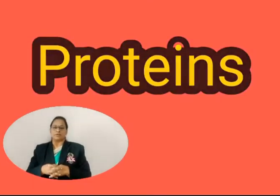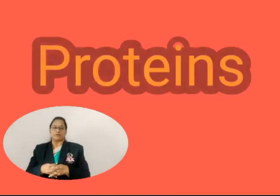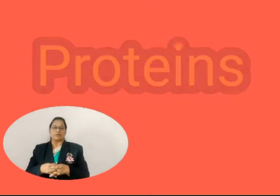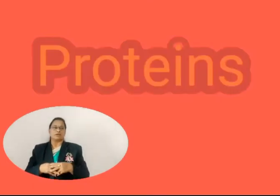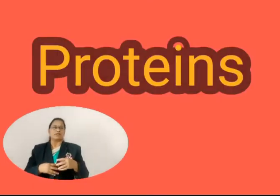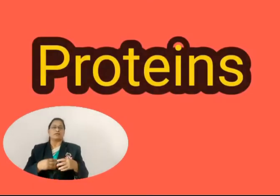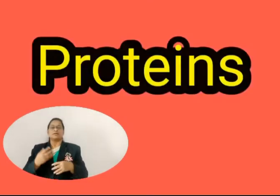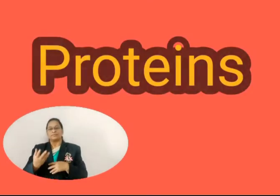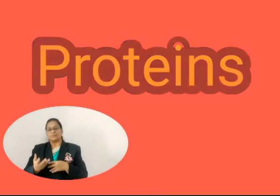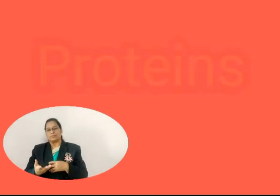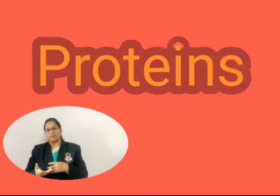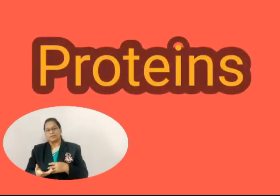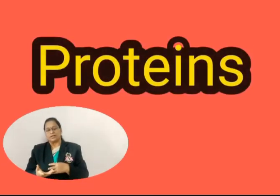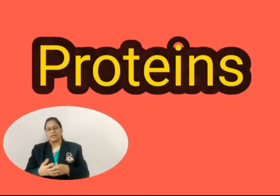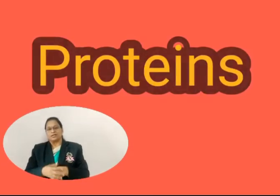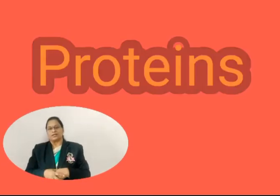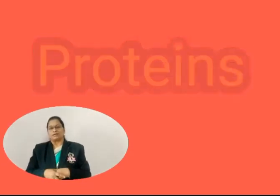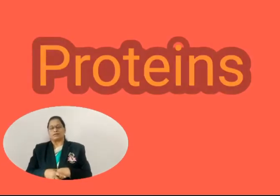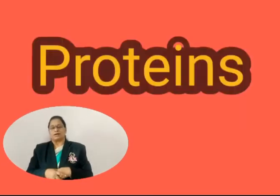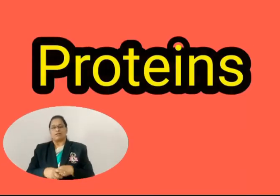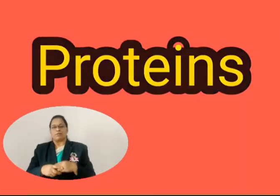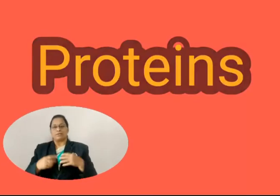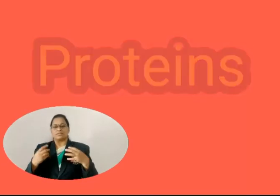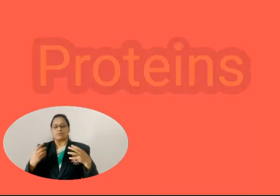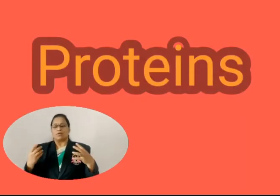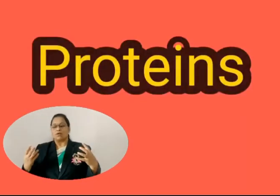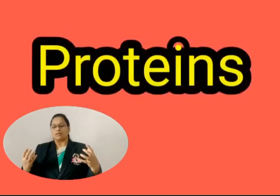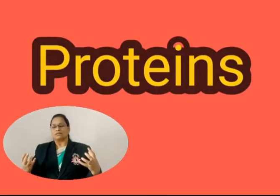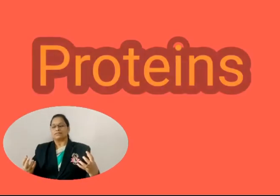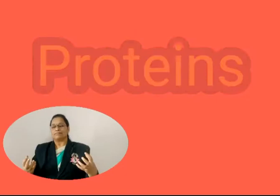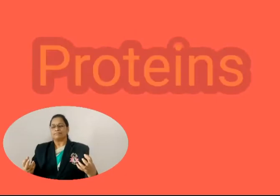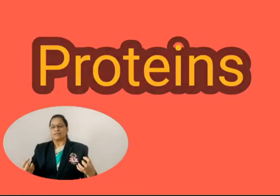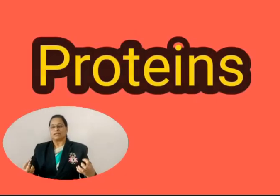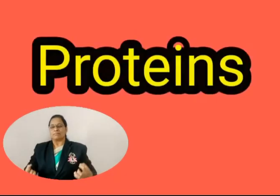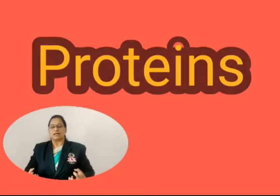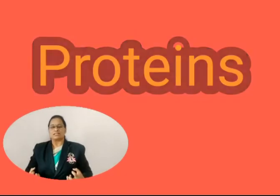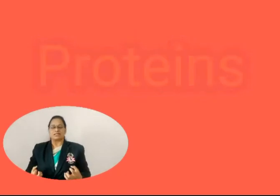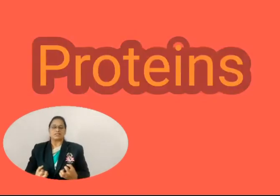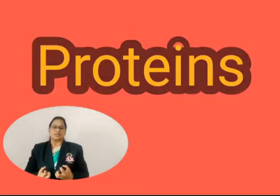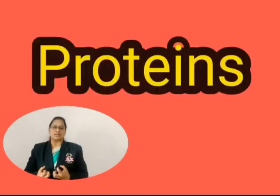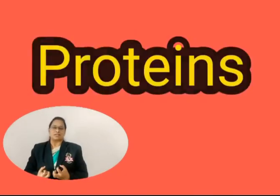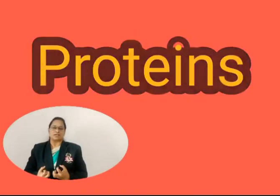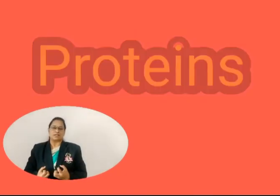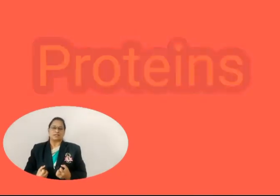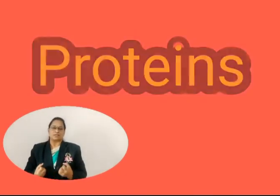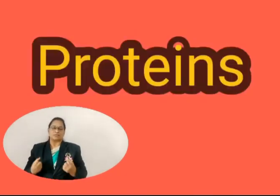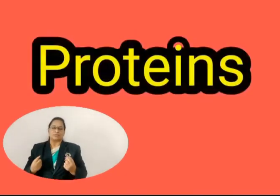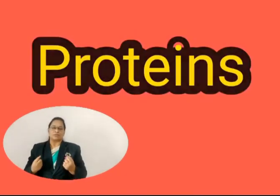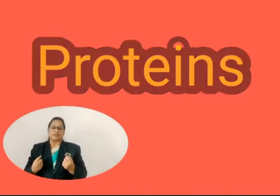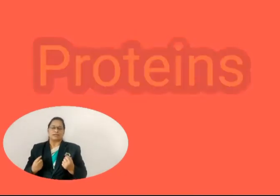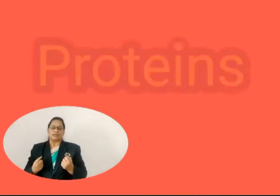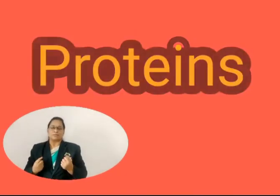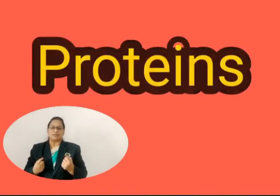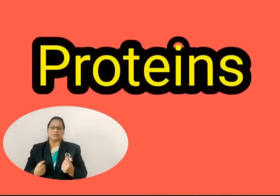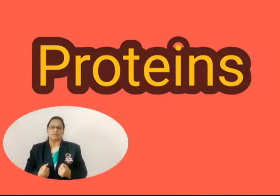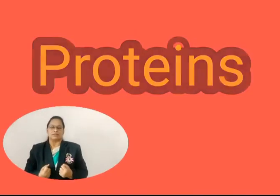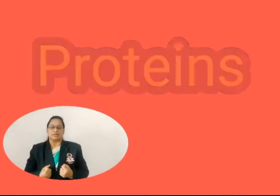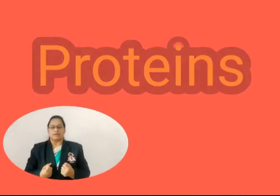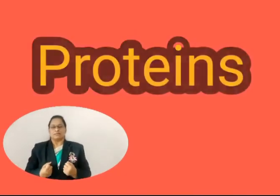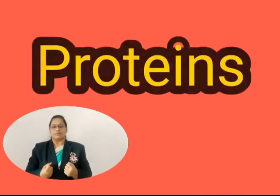wear and tear of the body. It means all the emaciation is done to the body that can be cleared with the